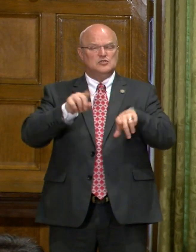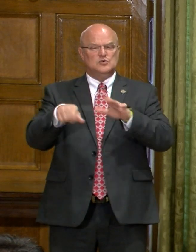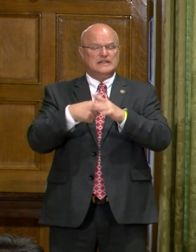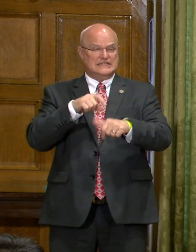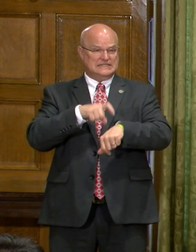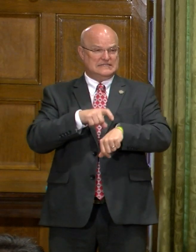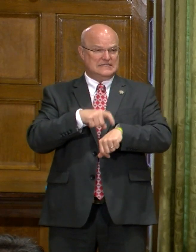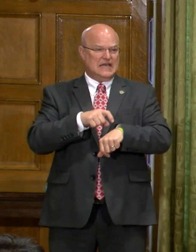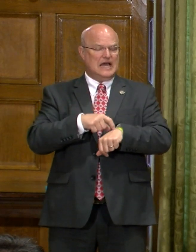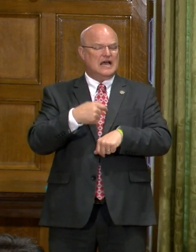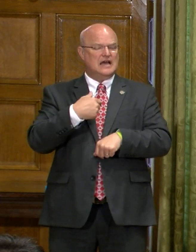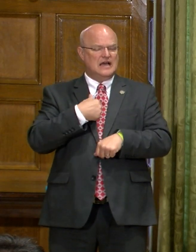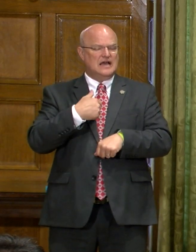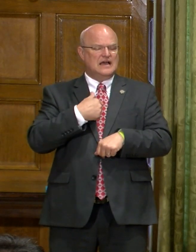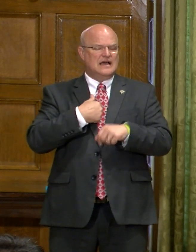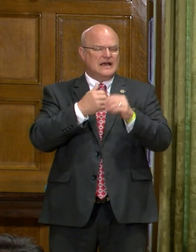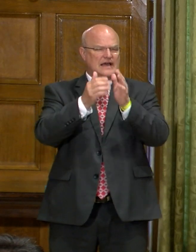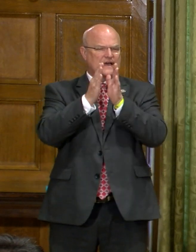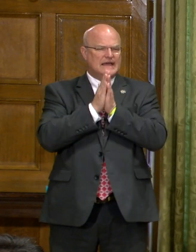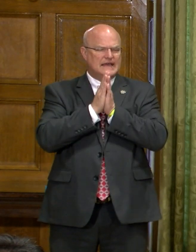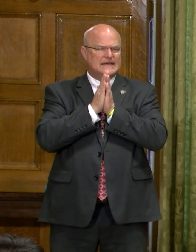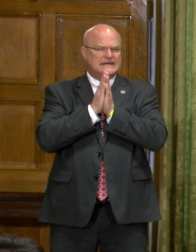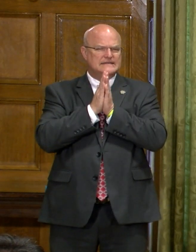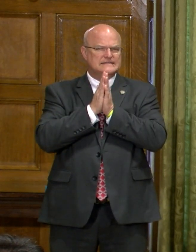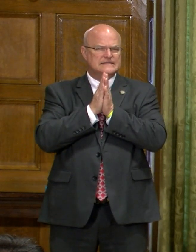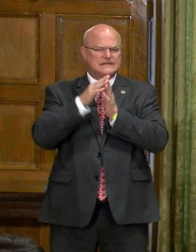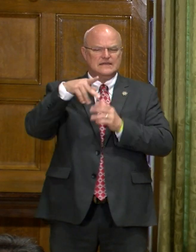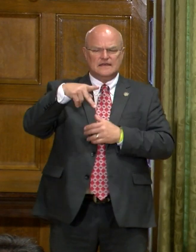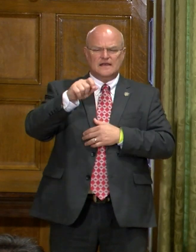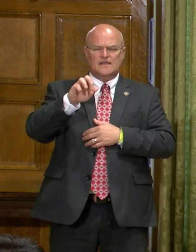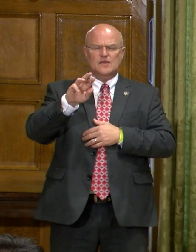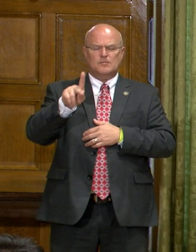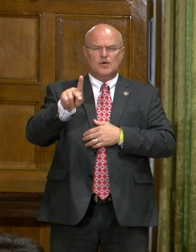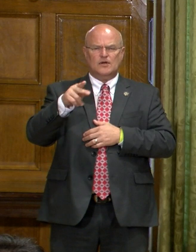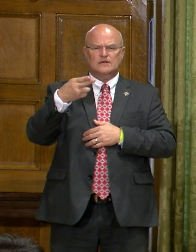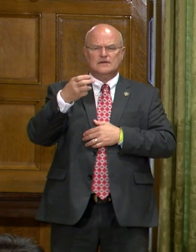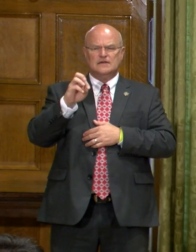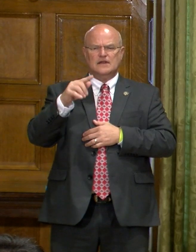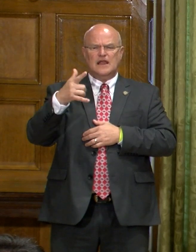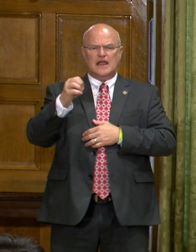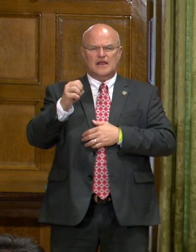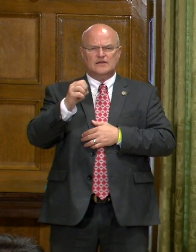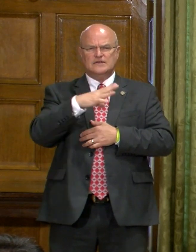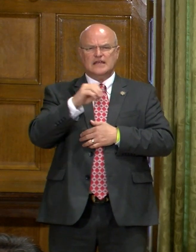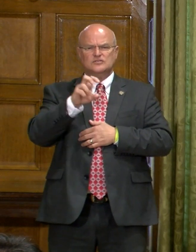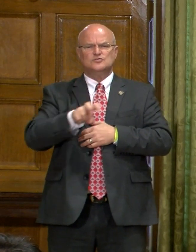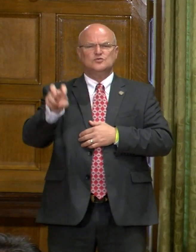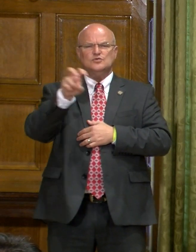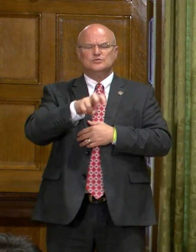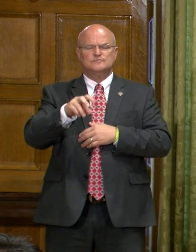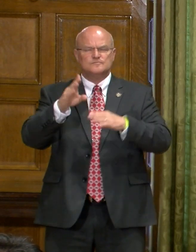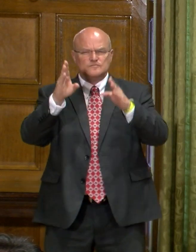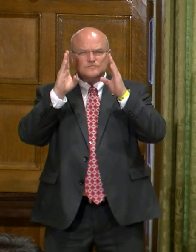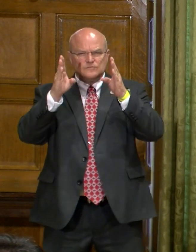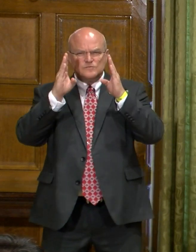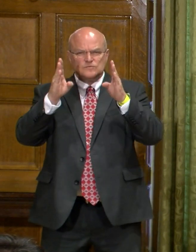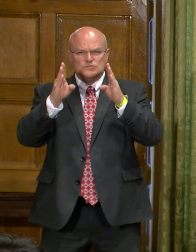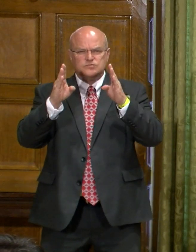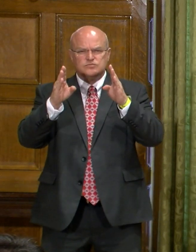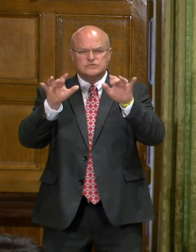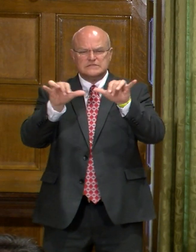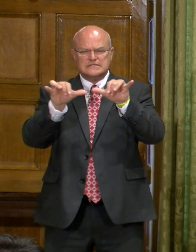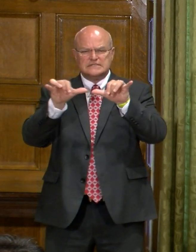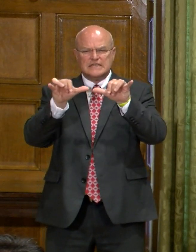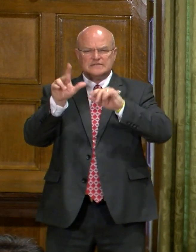this time, I've asked our Parks, Heritage, and Tourism to be attentive to the crowd